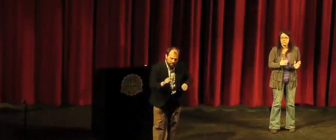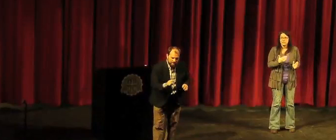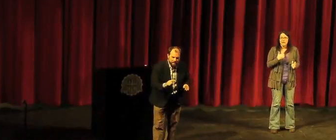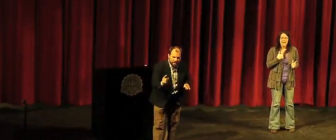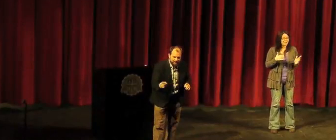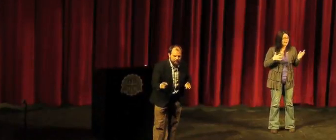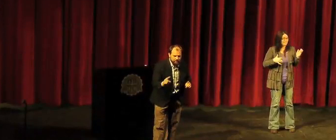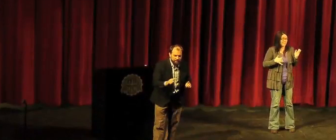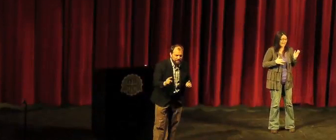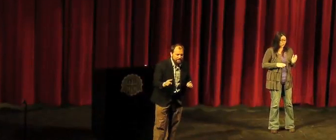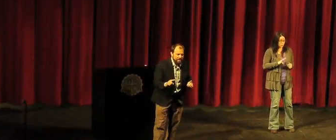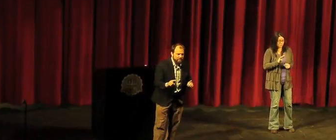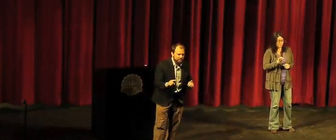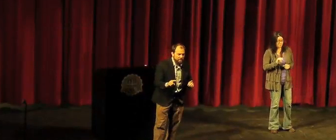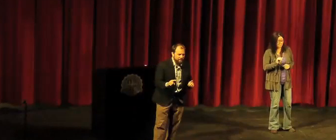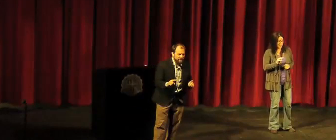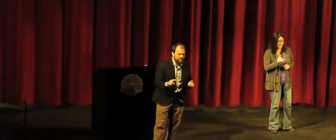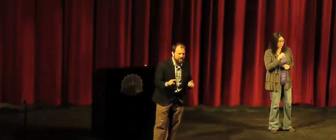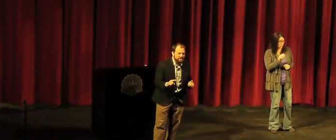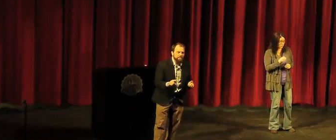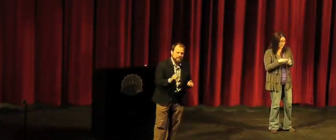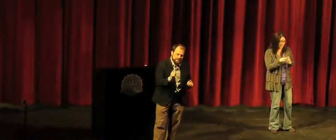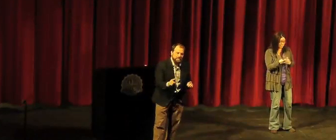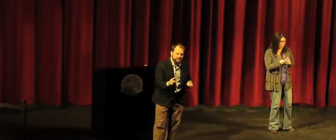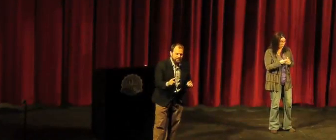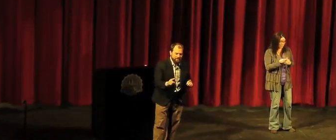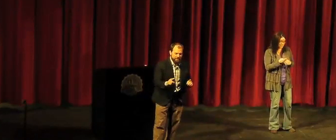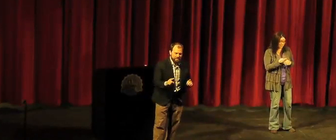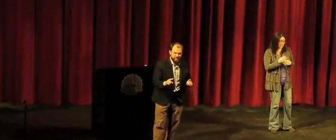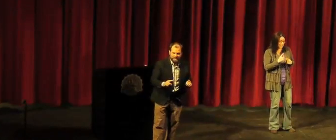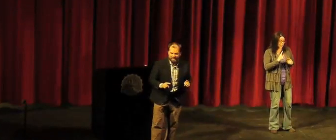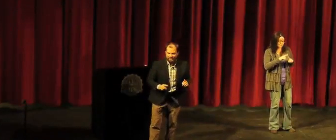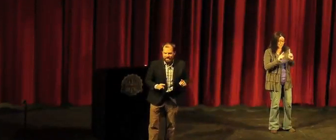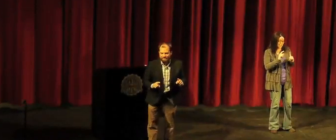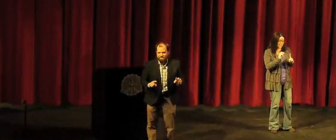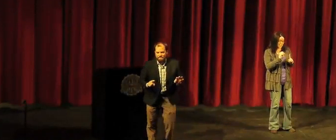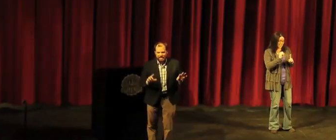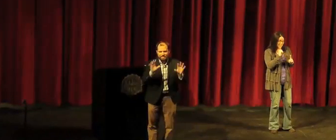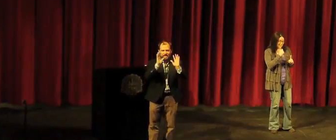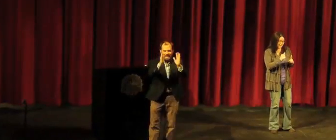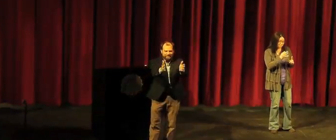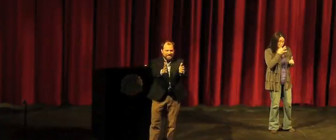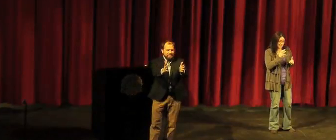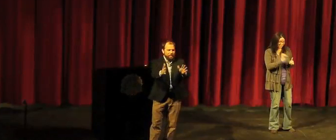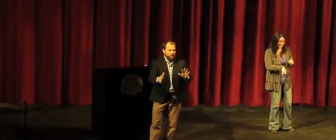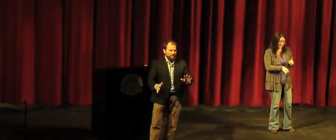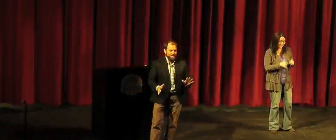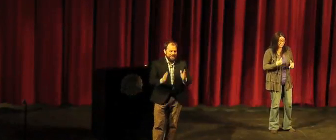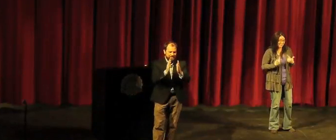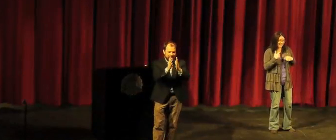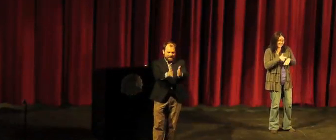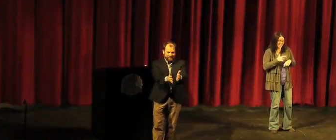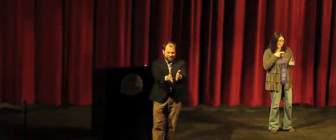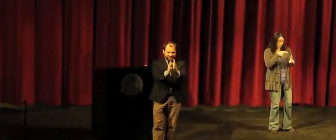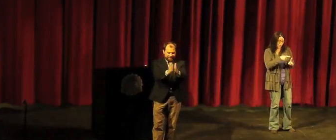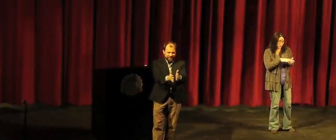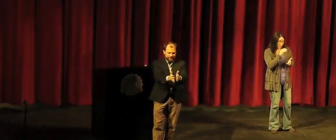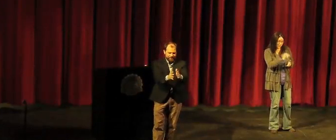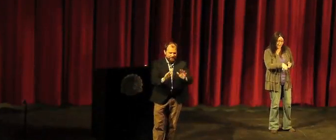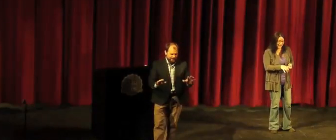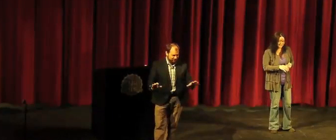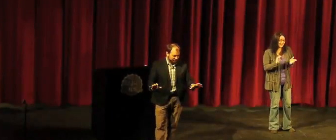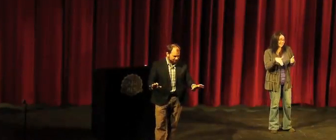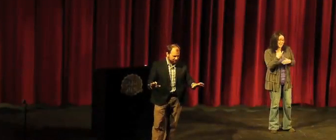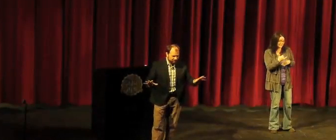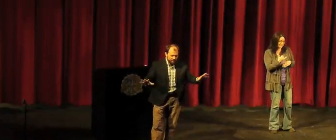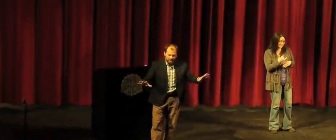banjo, which I bought after the first time I ever heard Mumford & Sons, but I still haven't learned how to play it, okay? That's my lifetime goal. Next sabbatical, learn